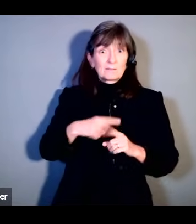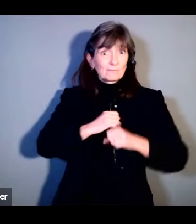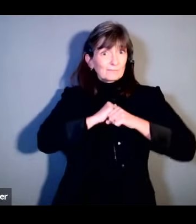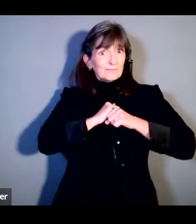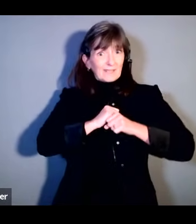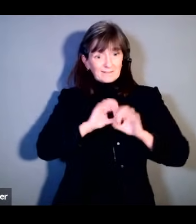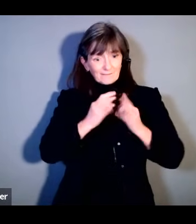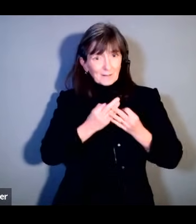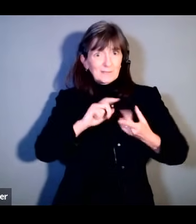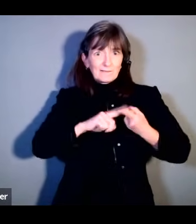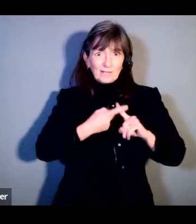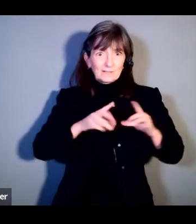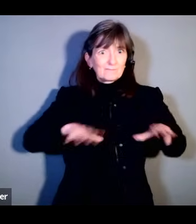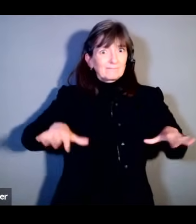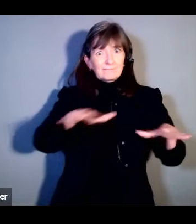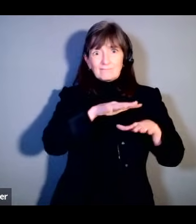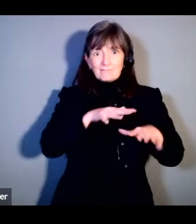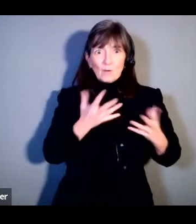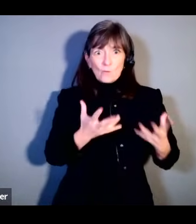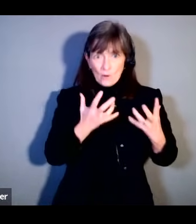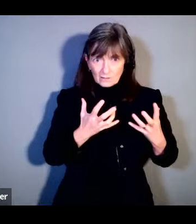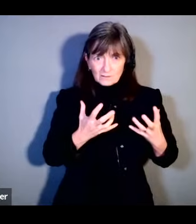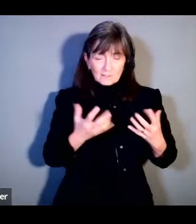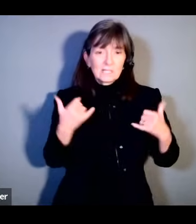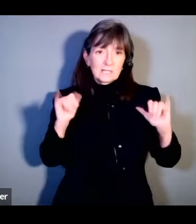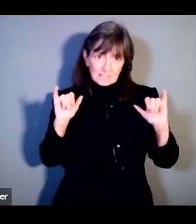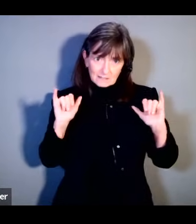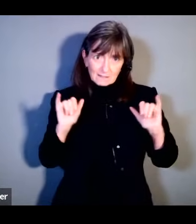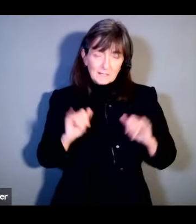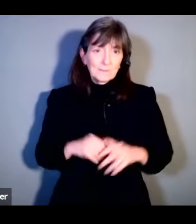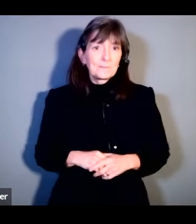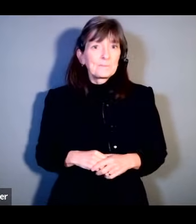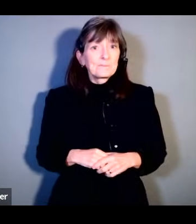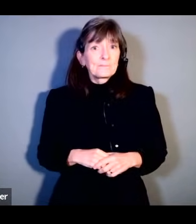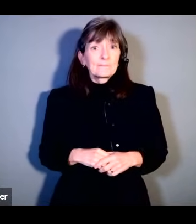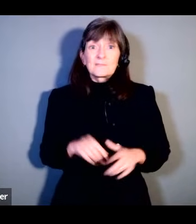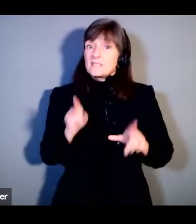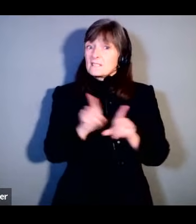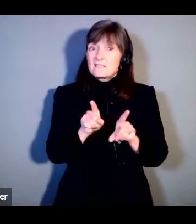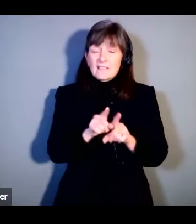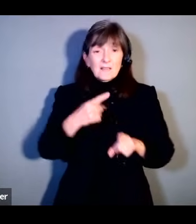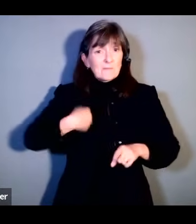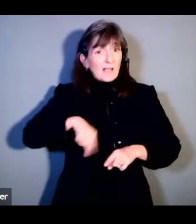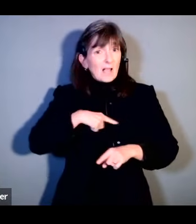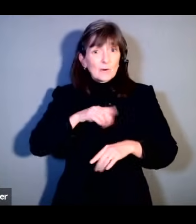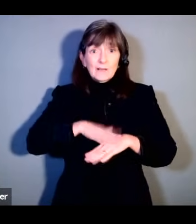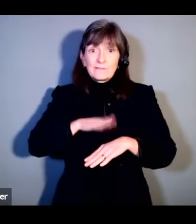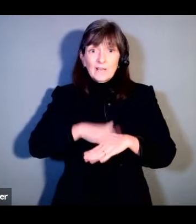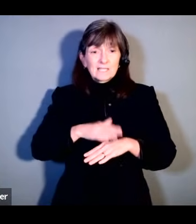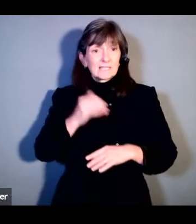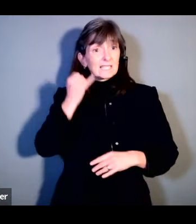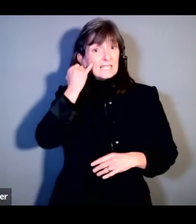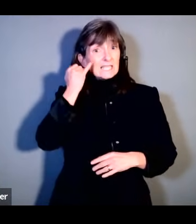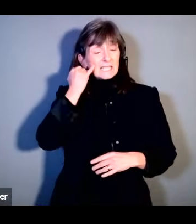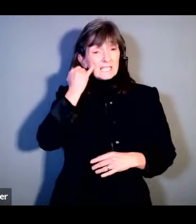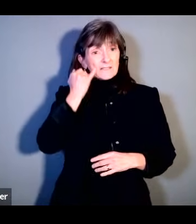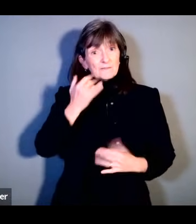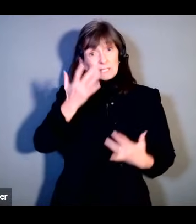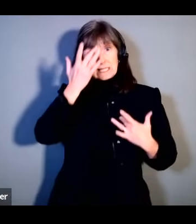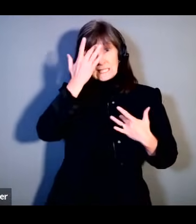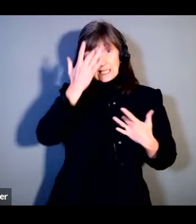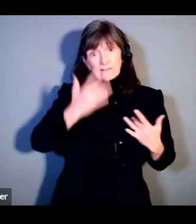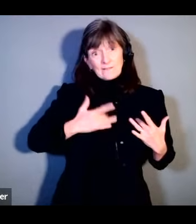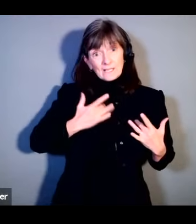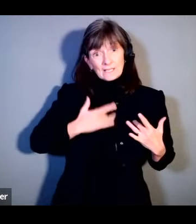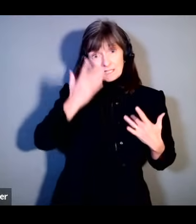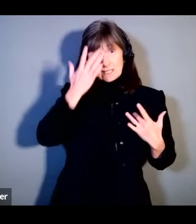them. And certainly, our advice has always been that people should stay home until 24 hours after their symptoms have